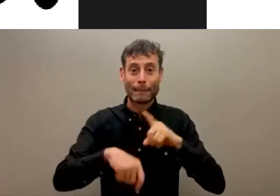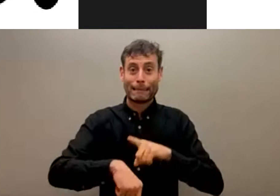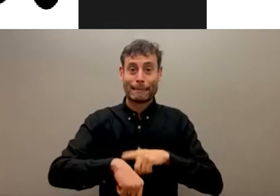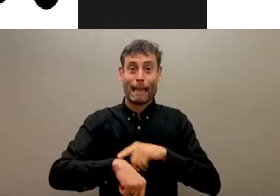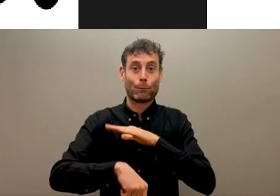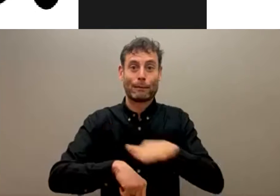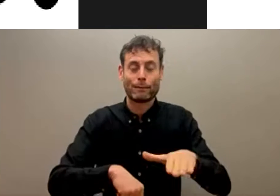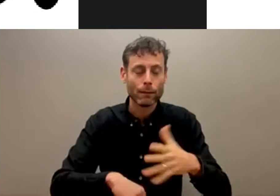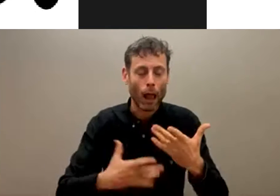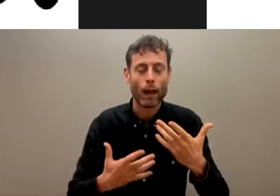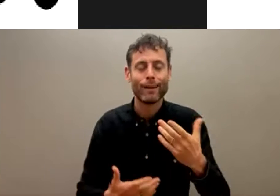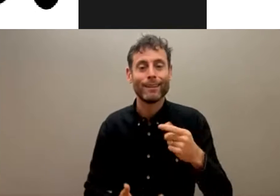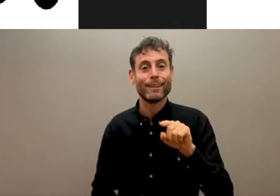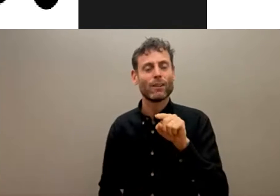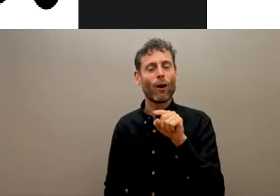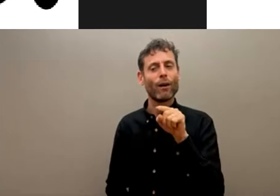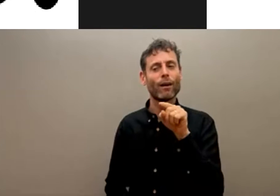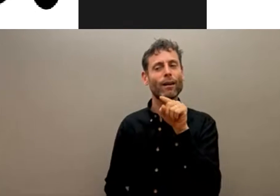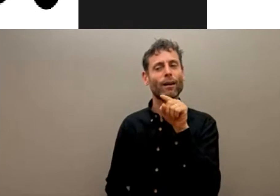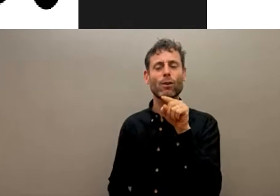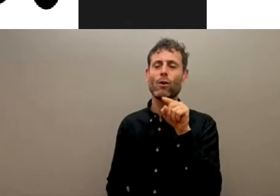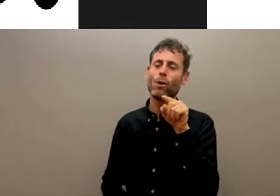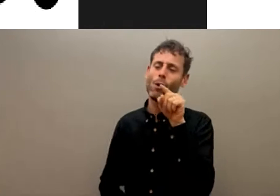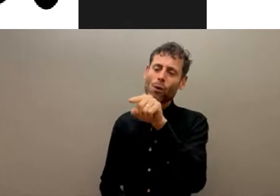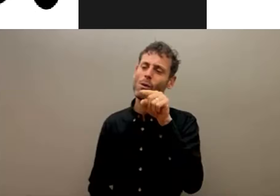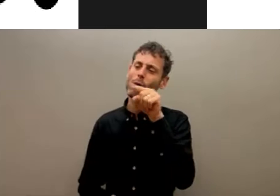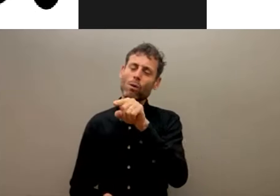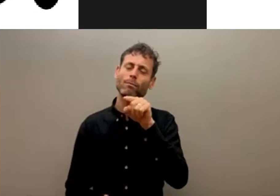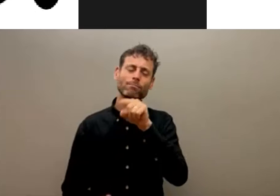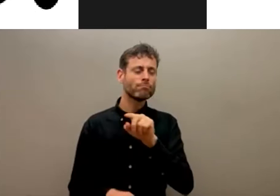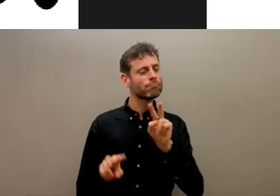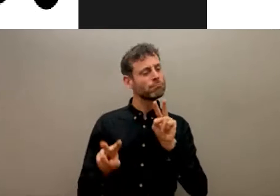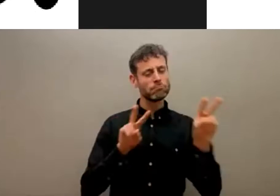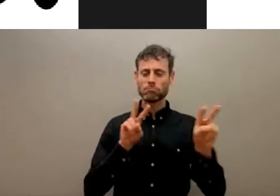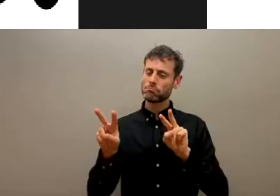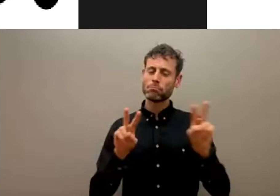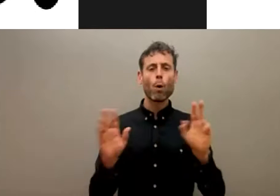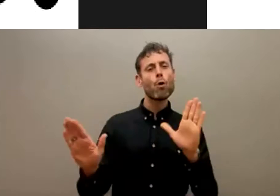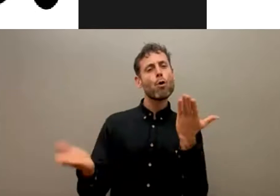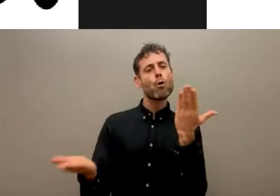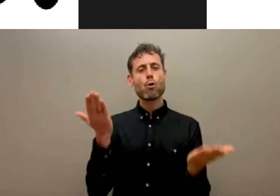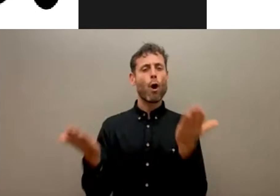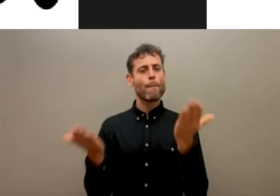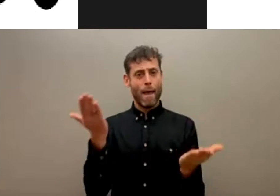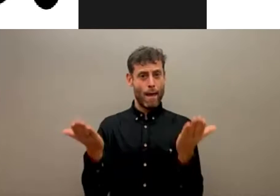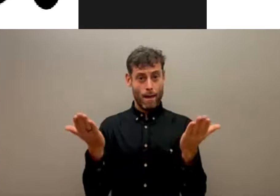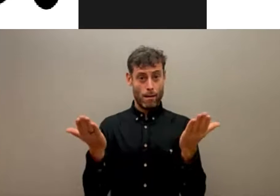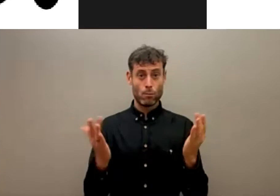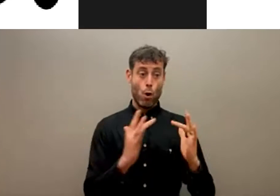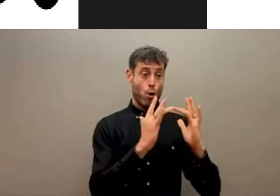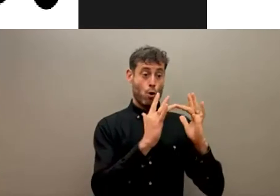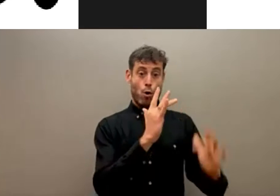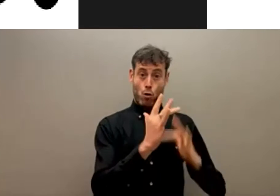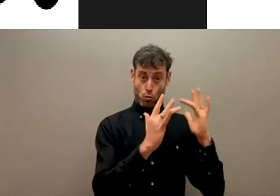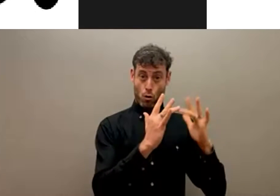what are your views on online volunteering versus in-presence volunteering? While online volunteering is a great